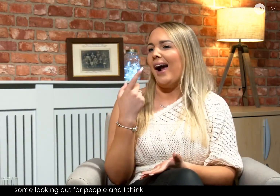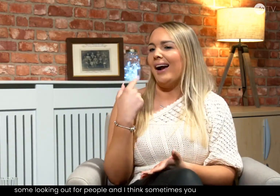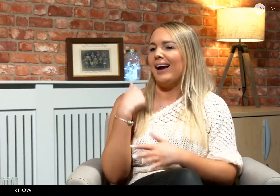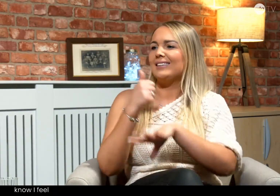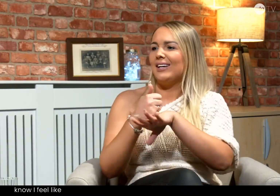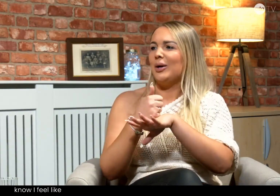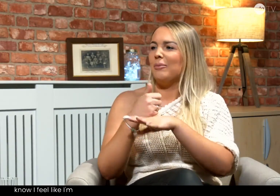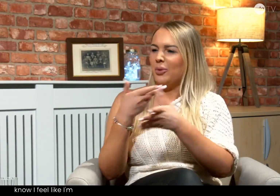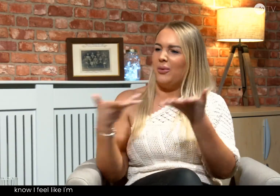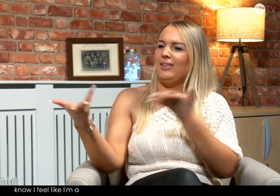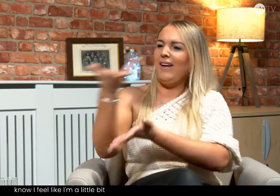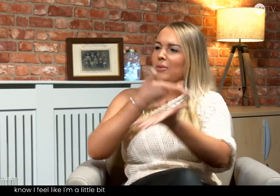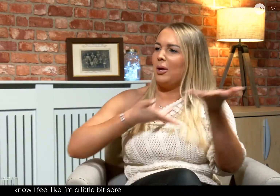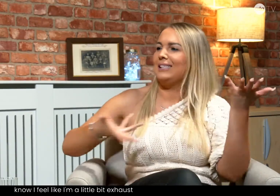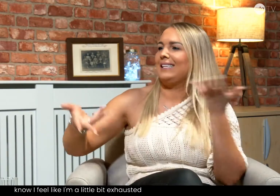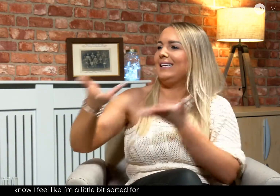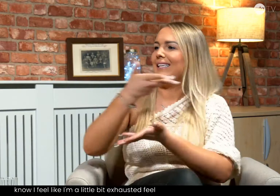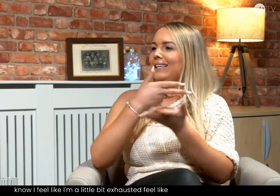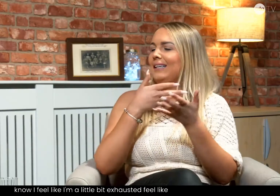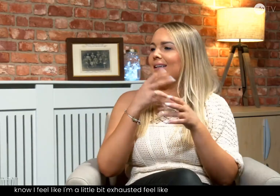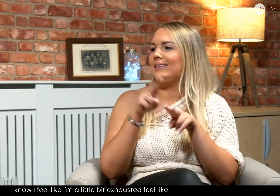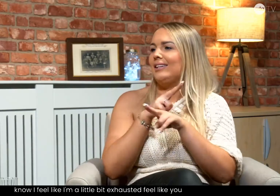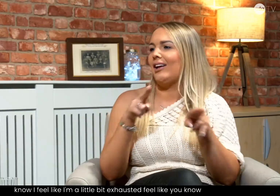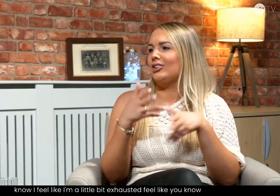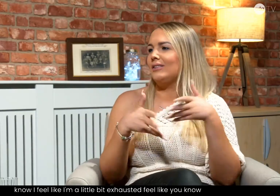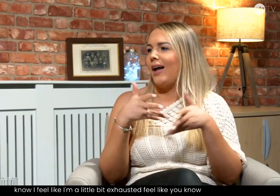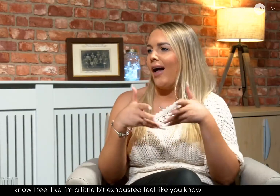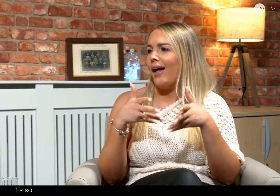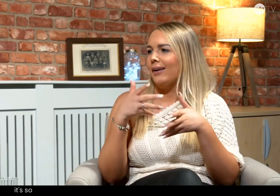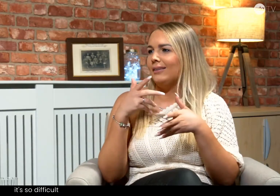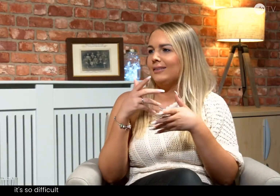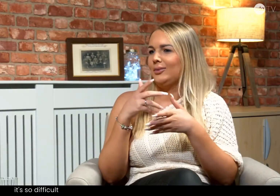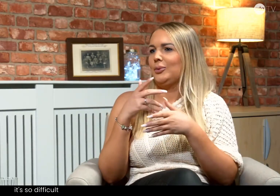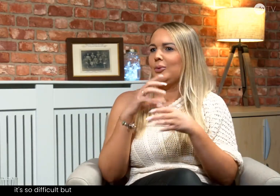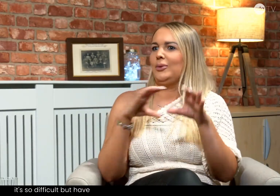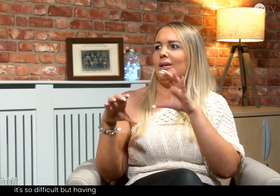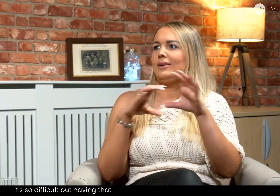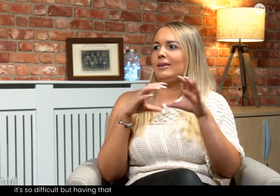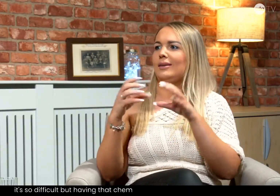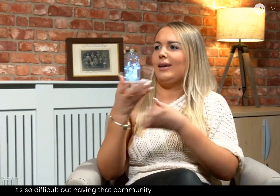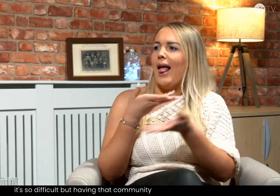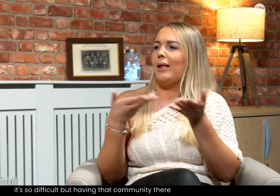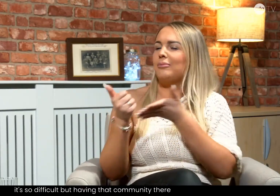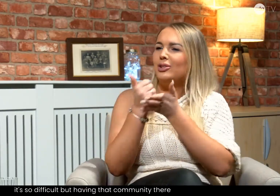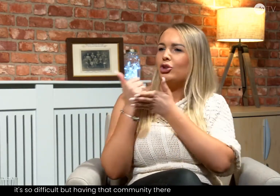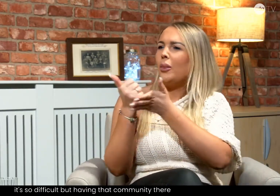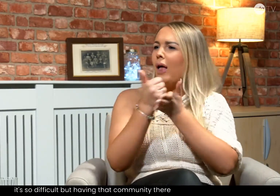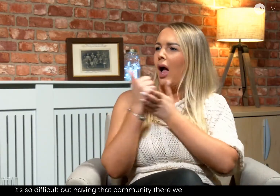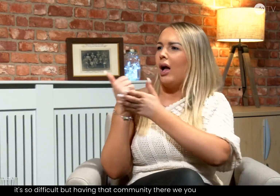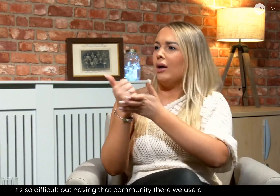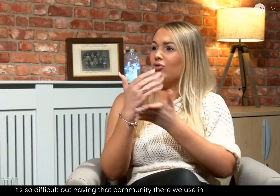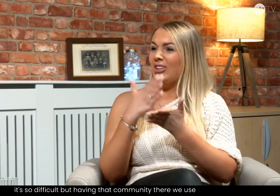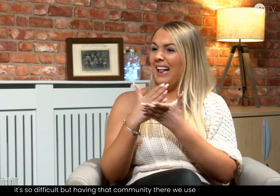feel like, you know, it's so difficult. But having that community there, we use international sign, we can communicate, help each